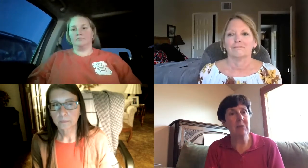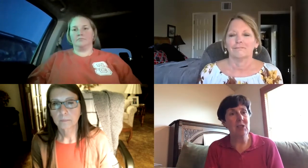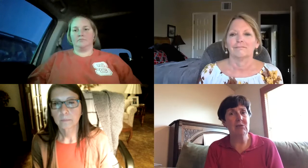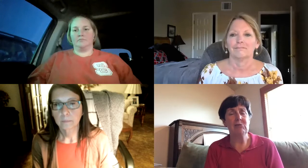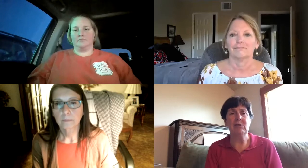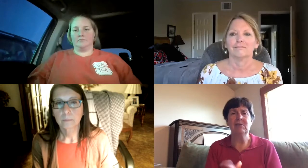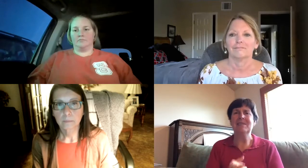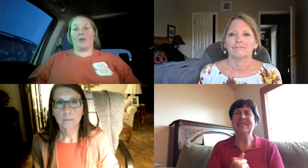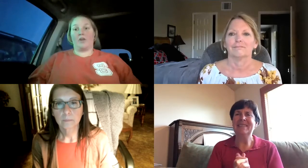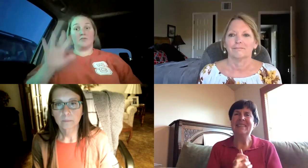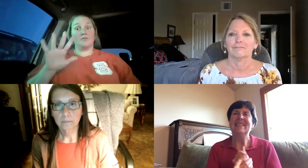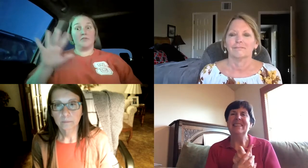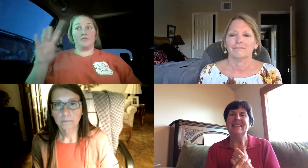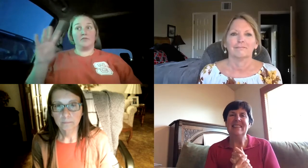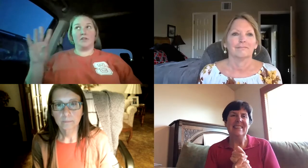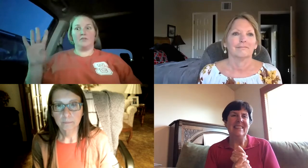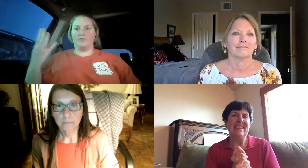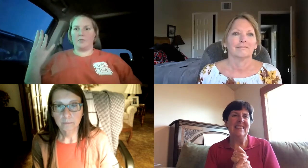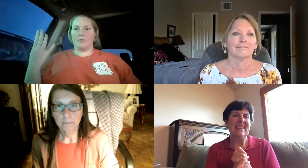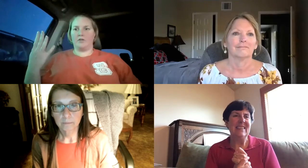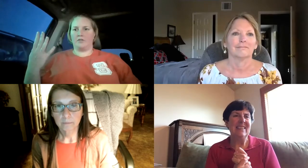But that was huge.